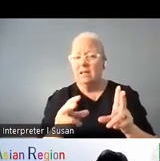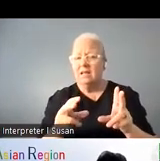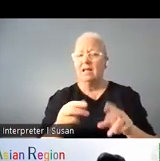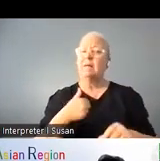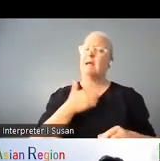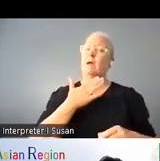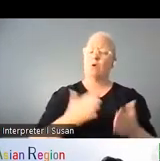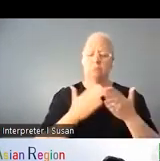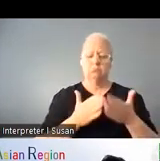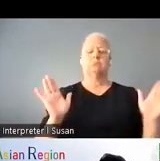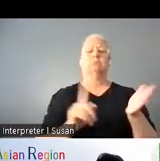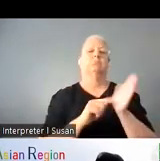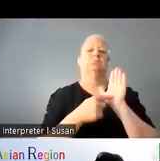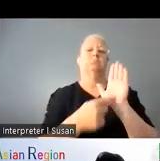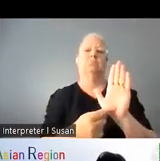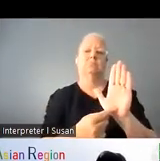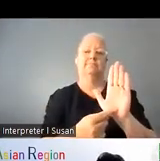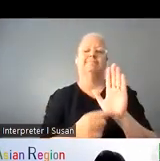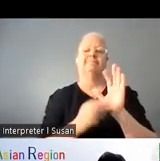for Valentine's Day. So yeah.